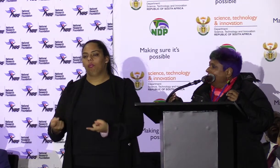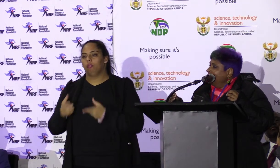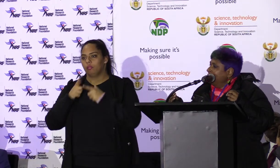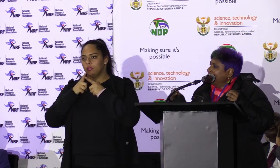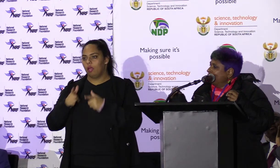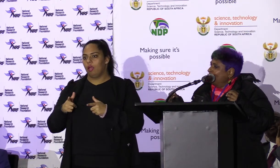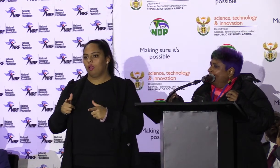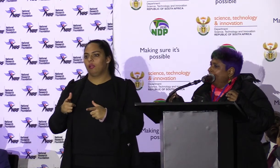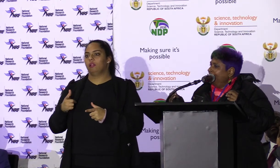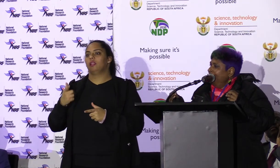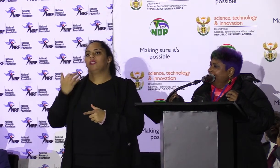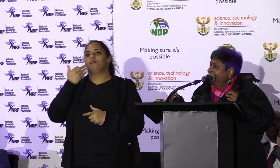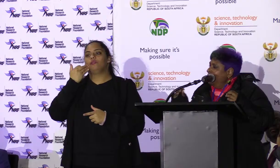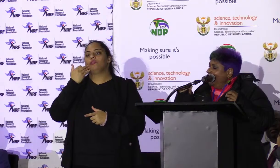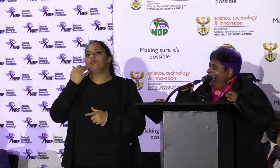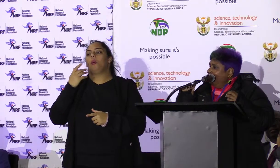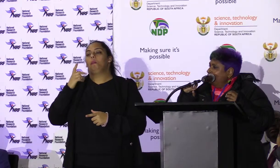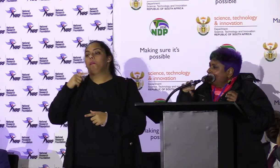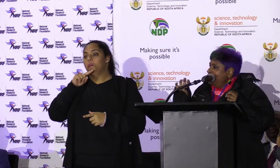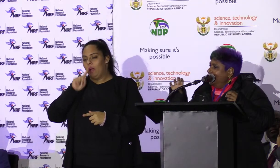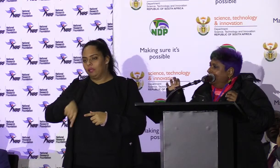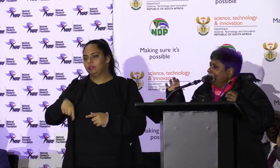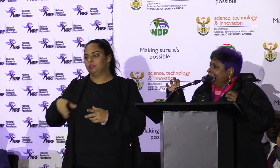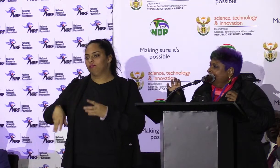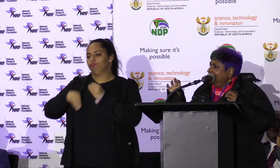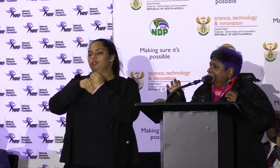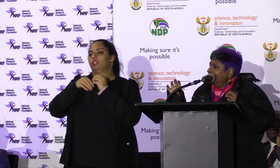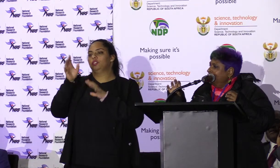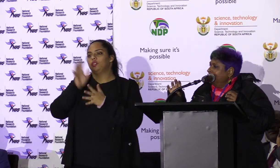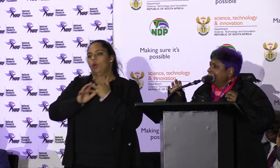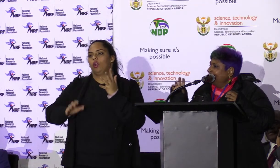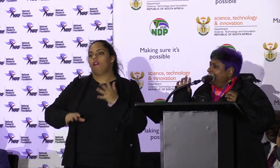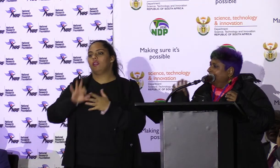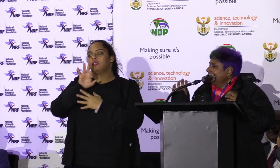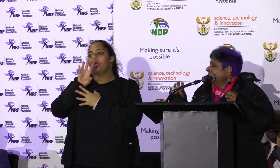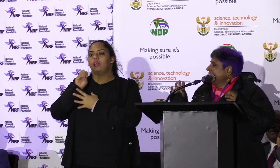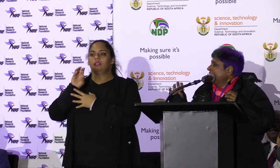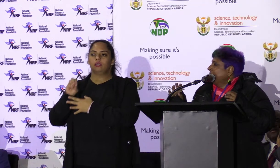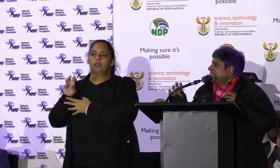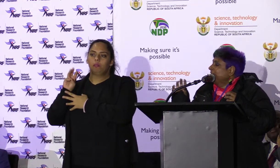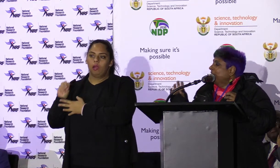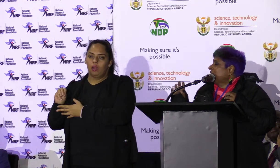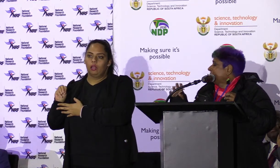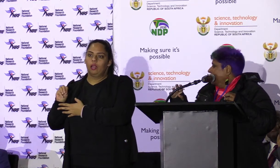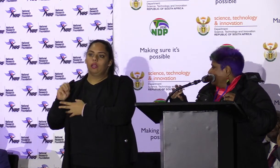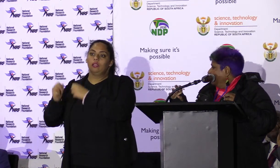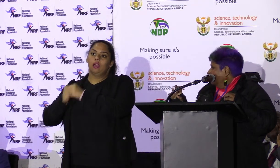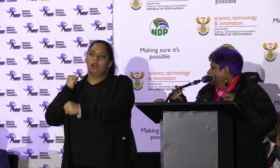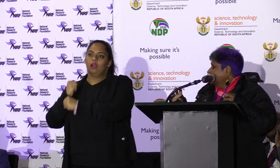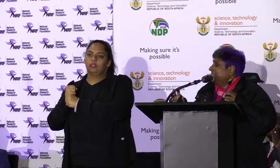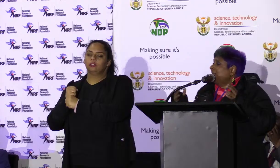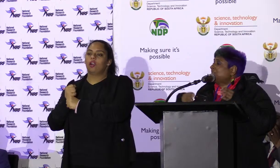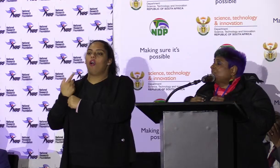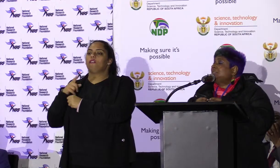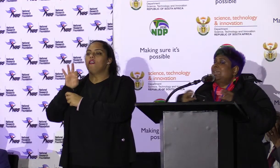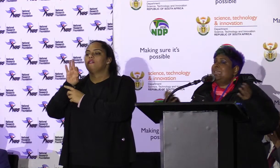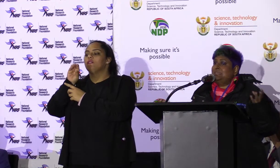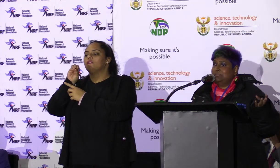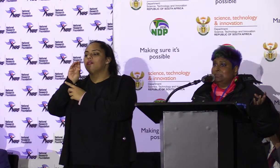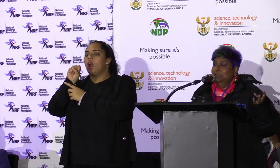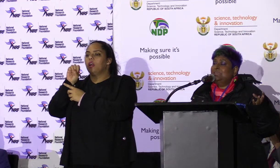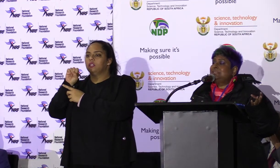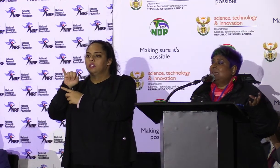without telling the story of 300 million years of uninterrupted fossil record that is